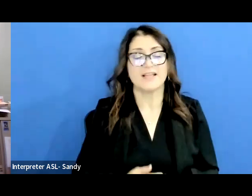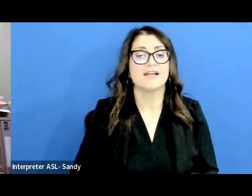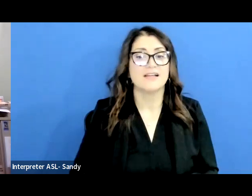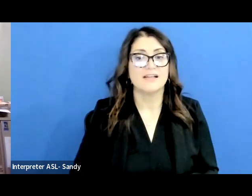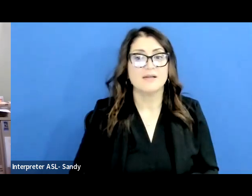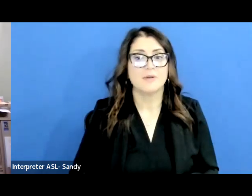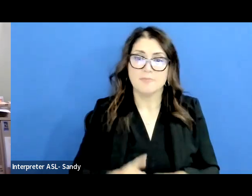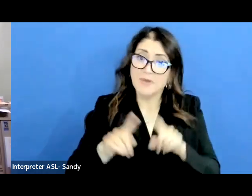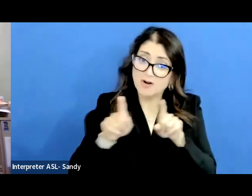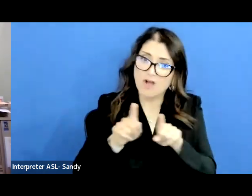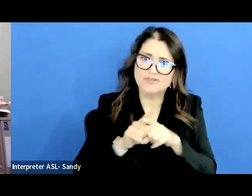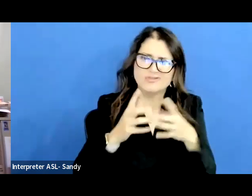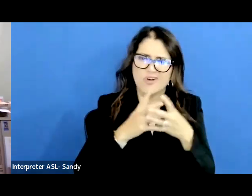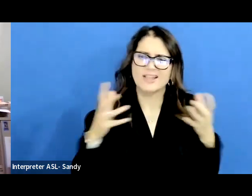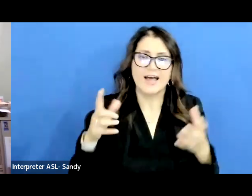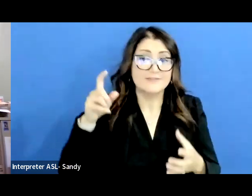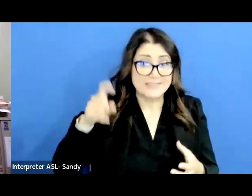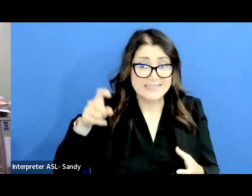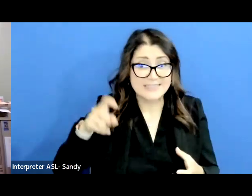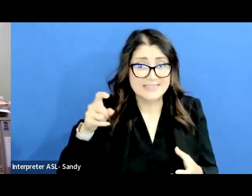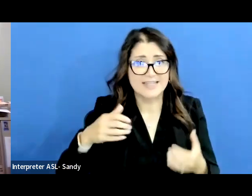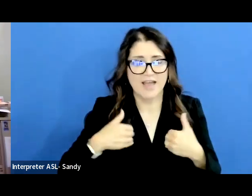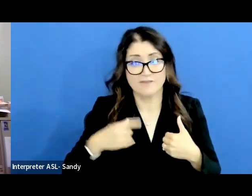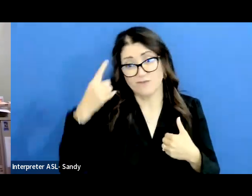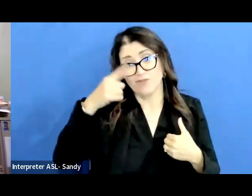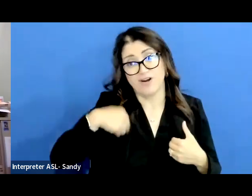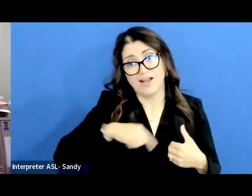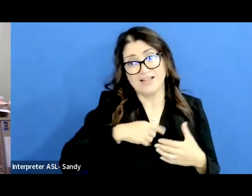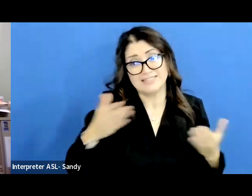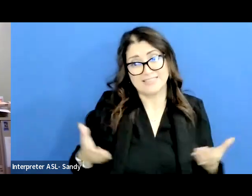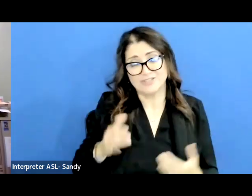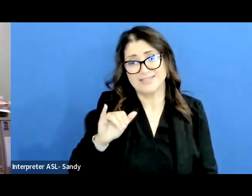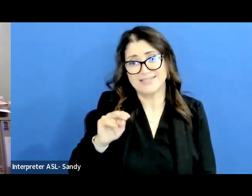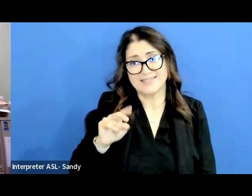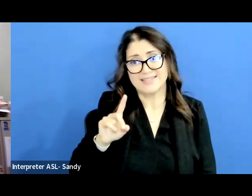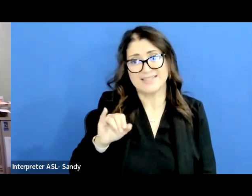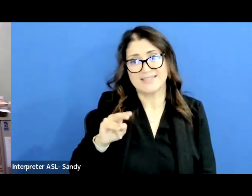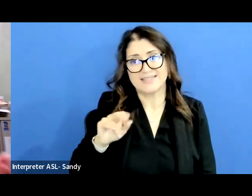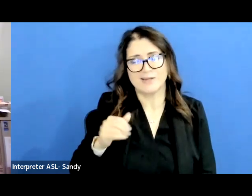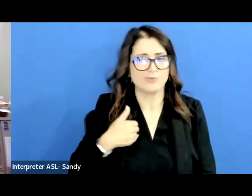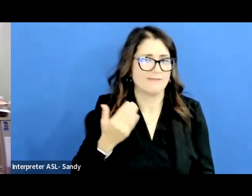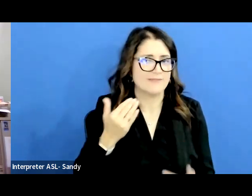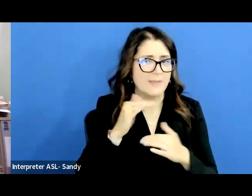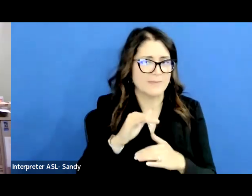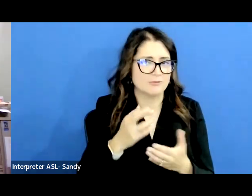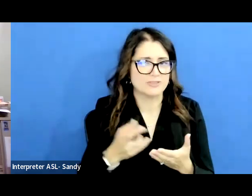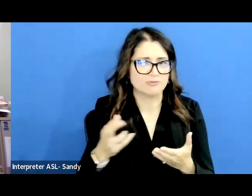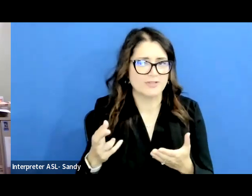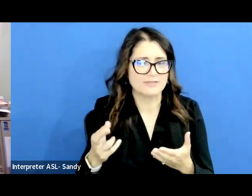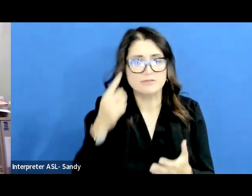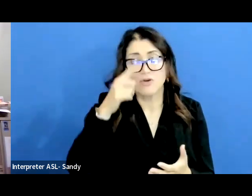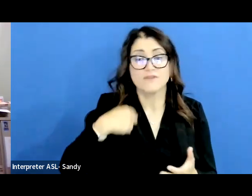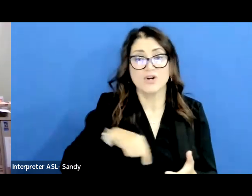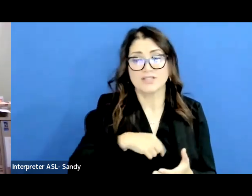there's also a lot of need. And for us in Indiana, there's also very limited resources. So for us, it became a